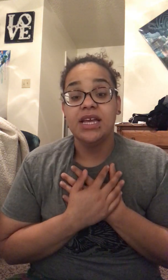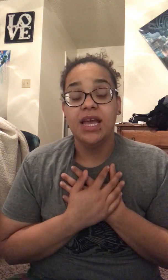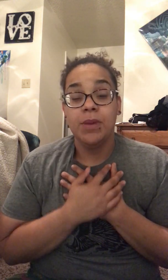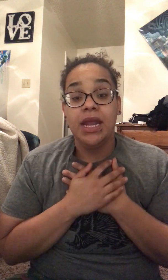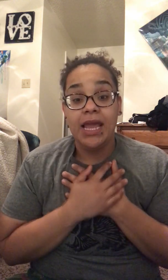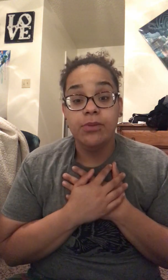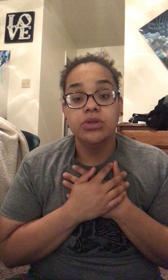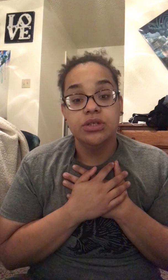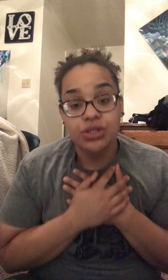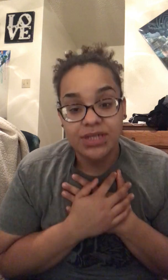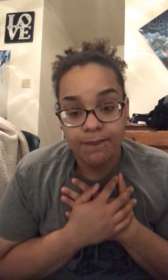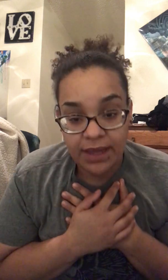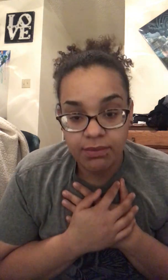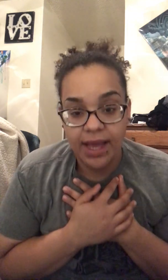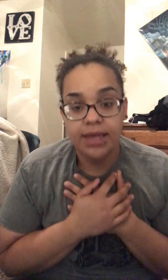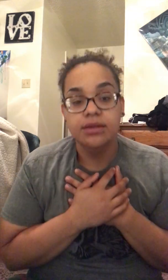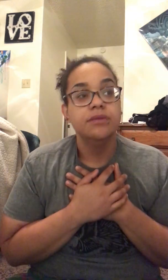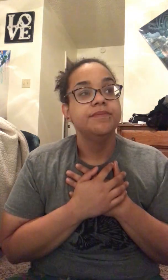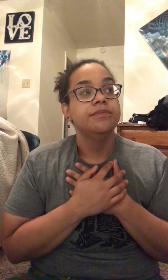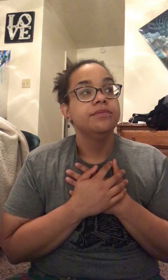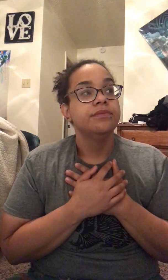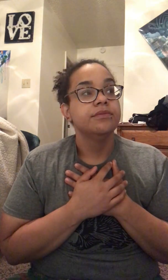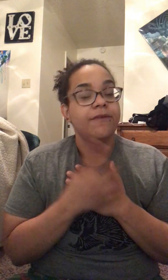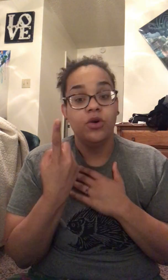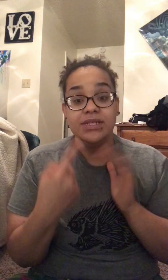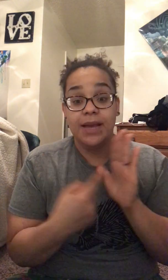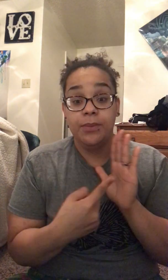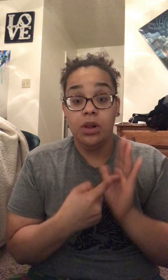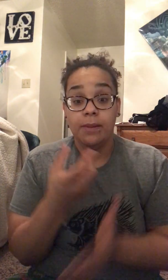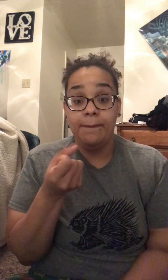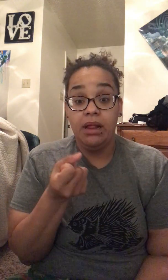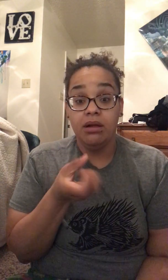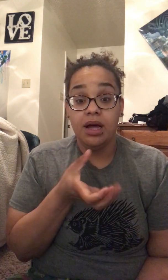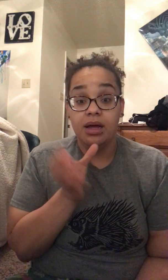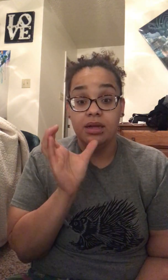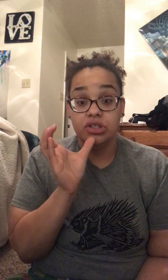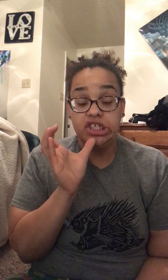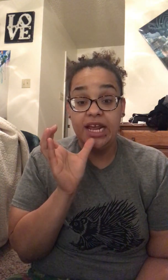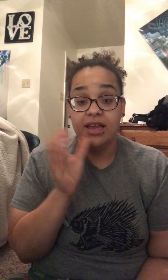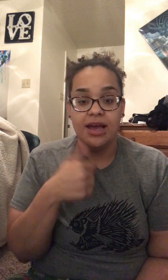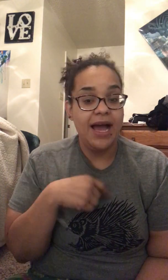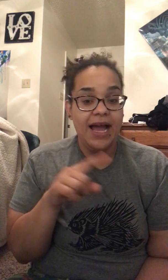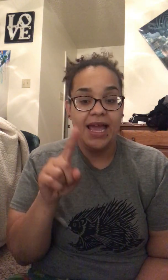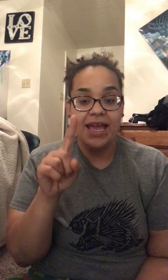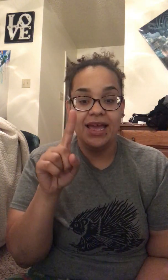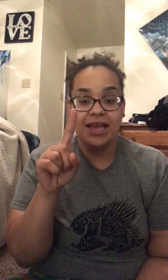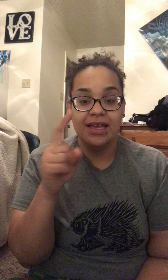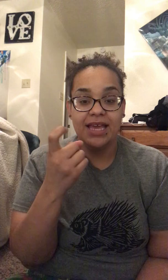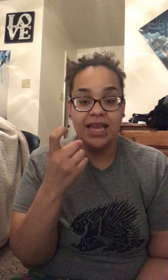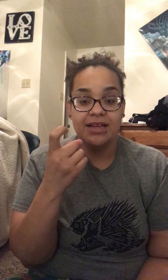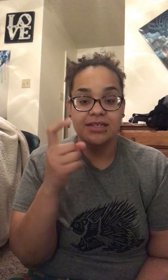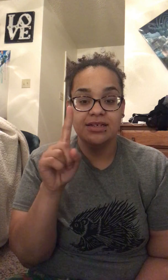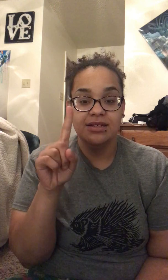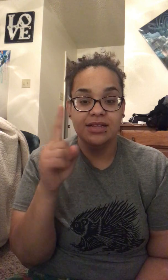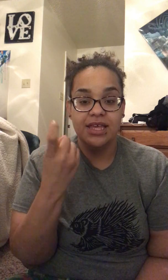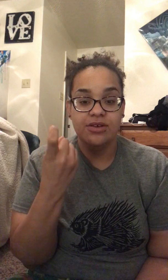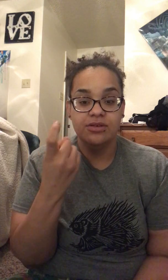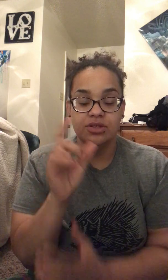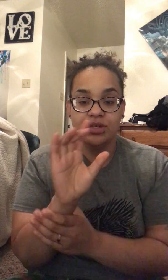am unable to do something like, for example, milk, drink, I can't. Like you twist